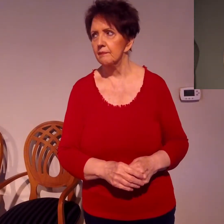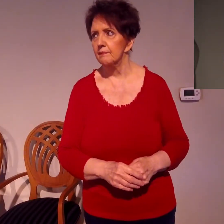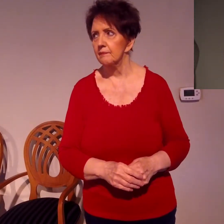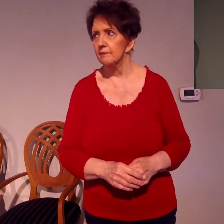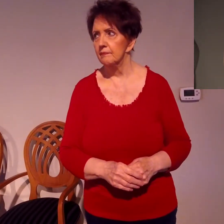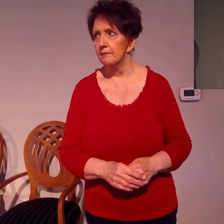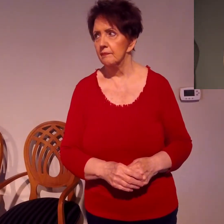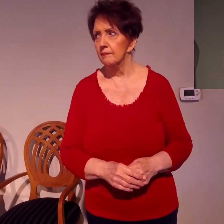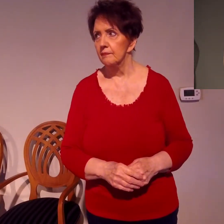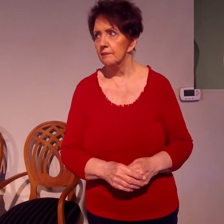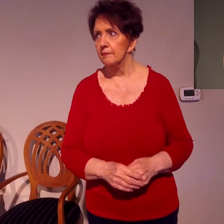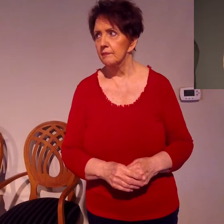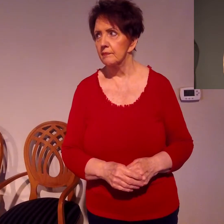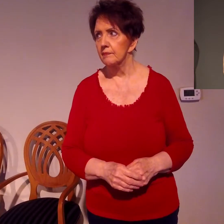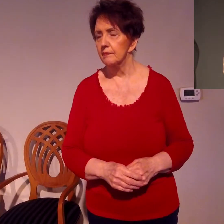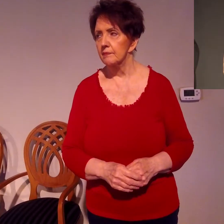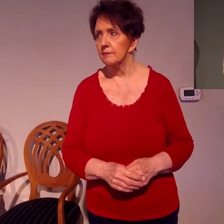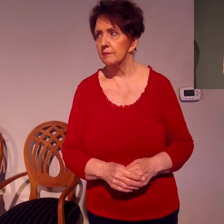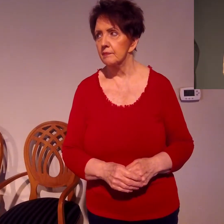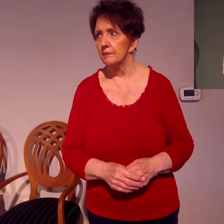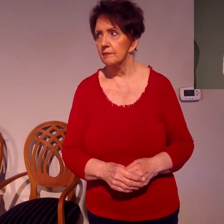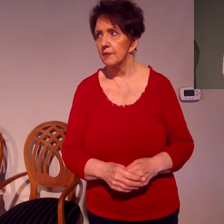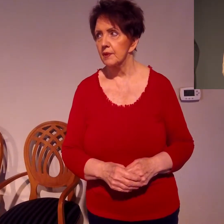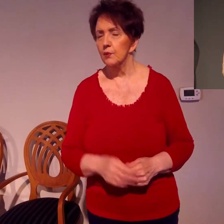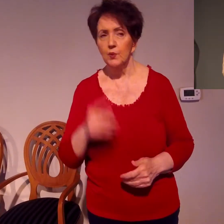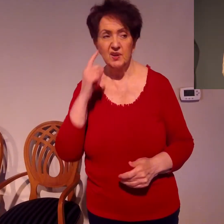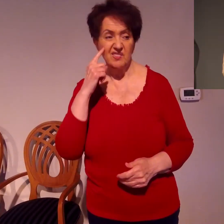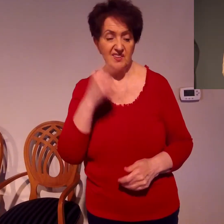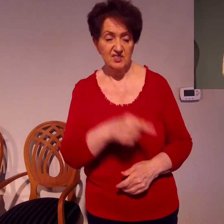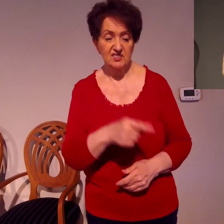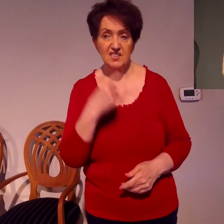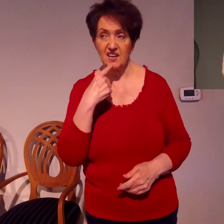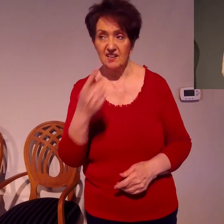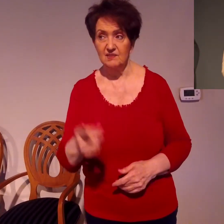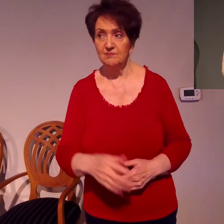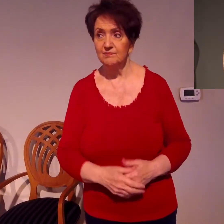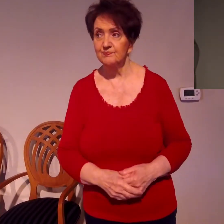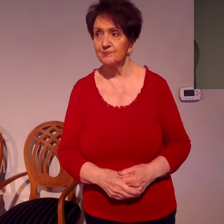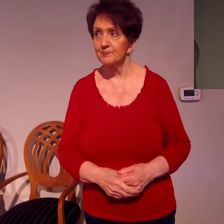Now, when it comes, what do you think Petra said?